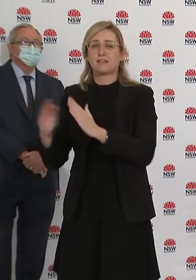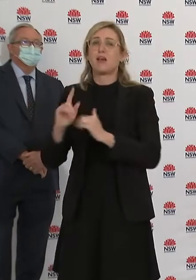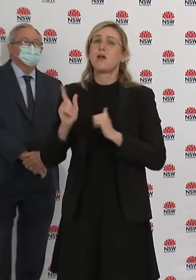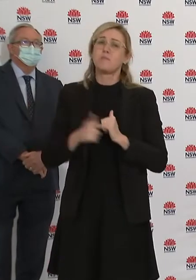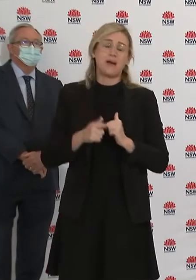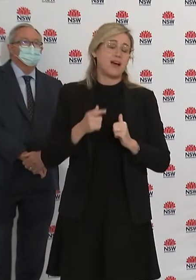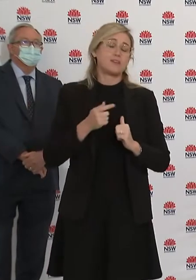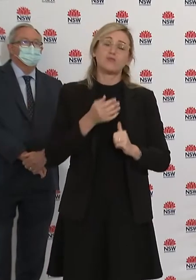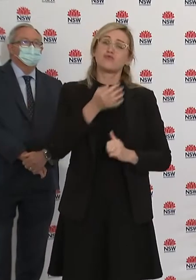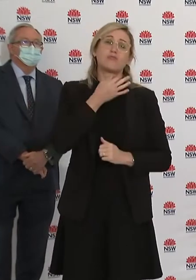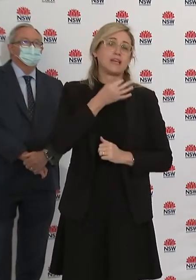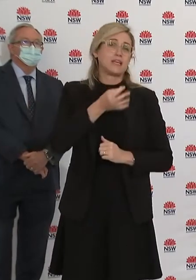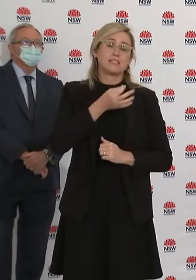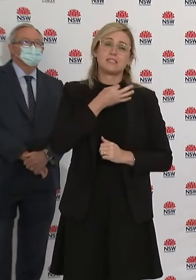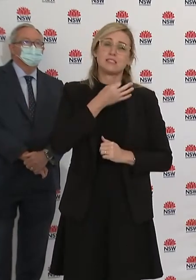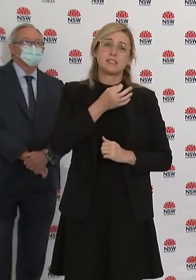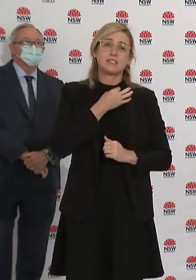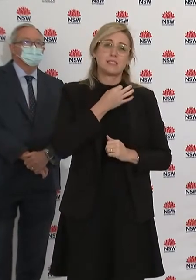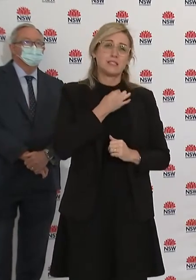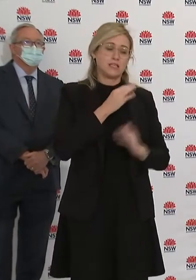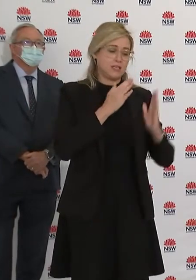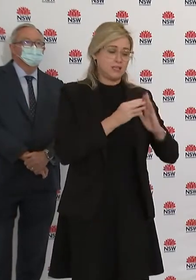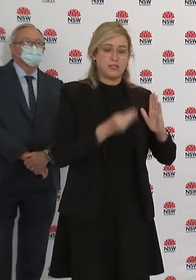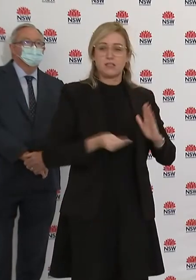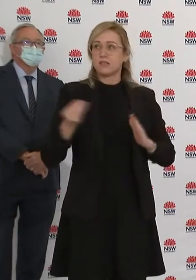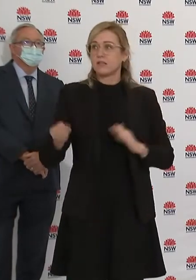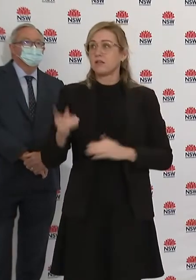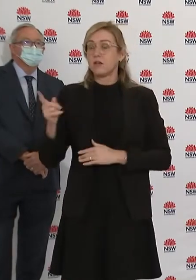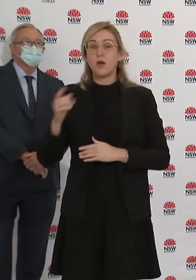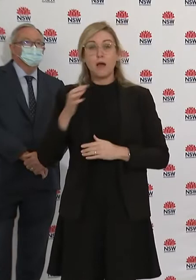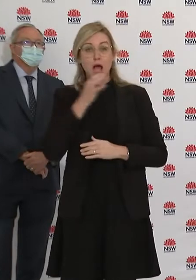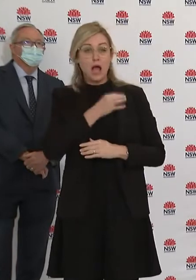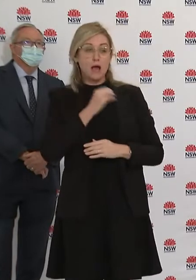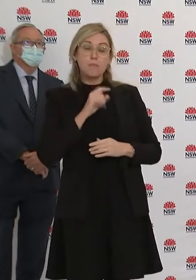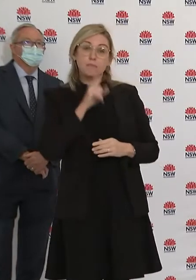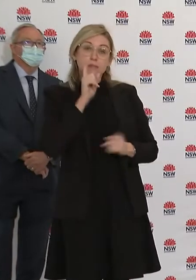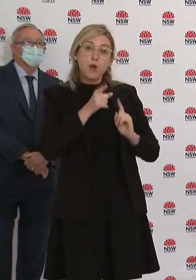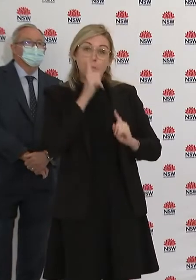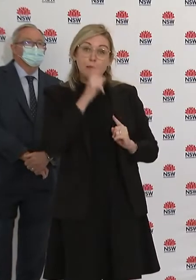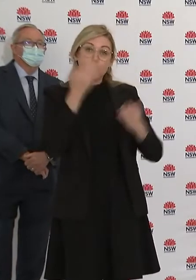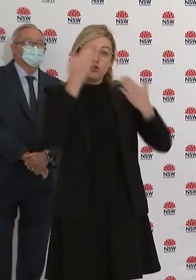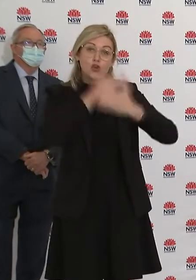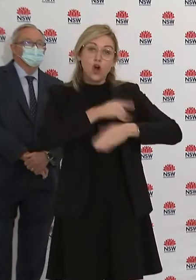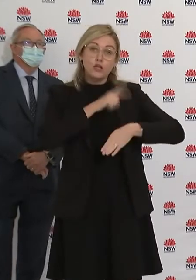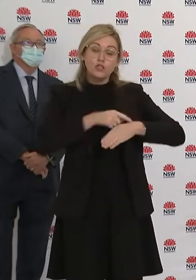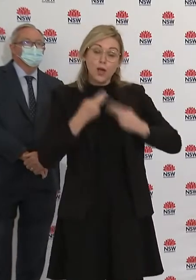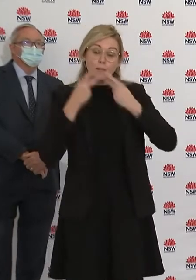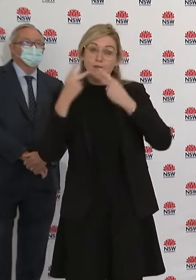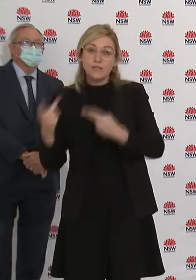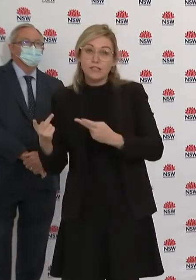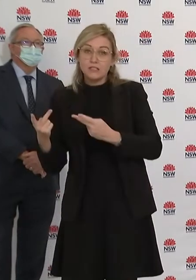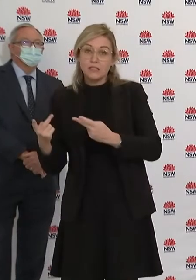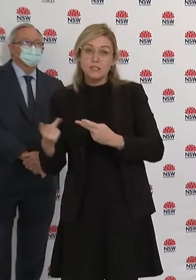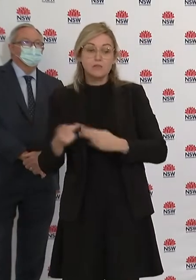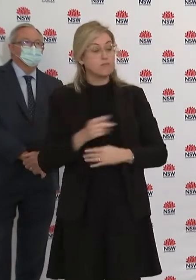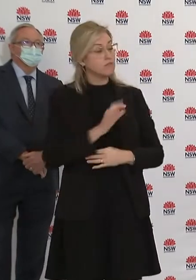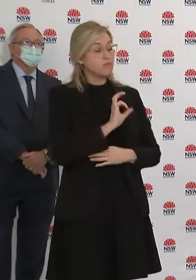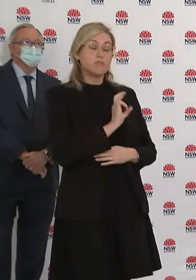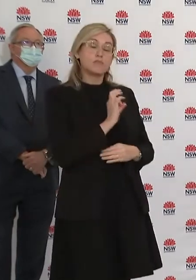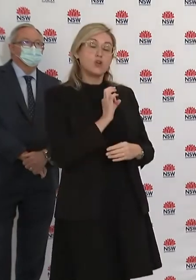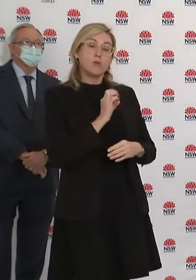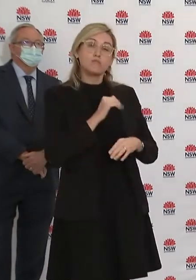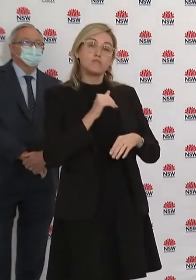dangerous. And the other element we're seeing Does that happen at is night, what. Dr. Chen? The visiting hours? No, is there it's a lot not. of activity It's at not night? a particular issue at night. We're talking